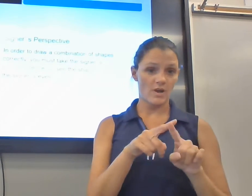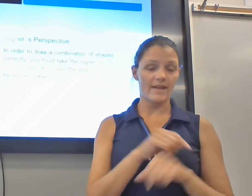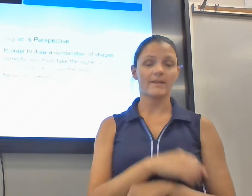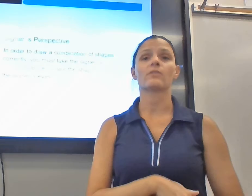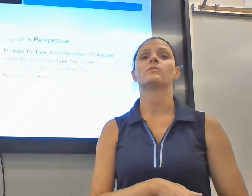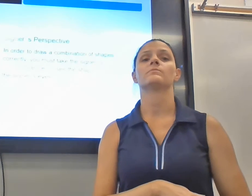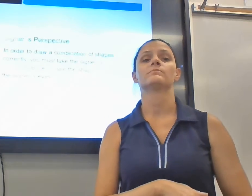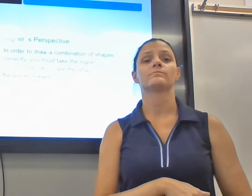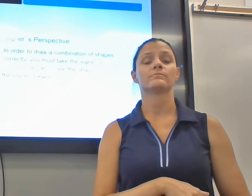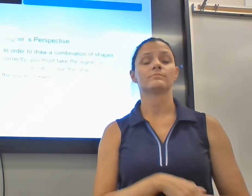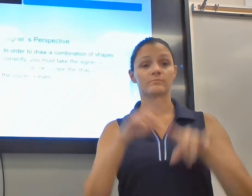triangle,